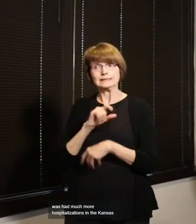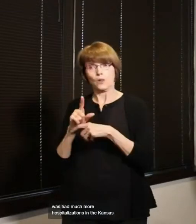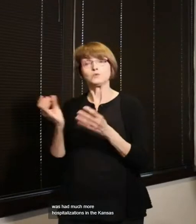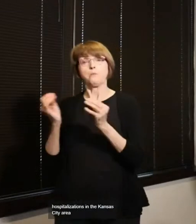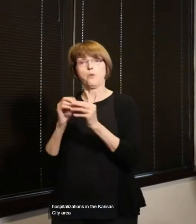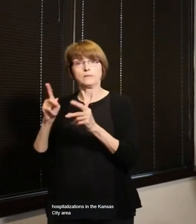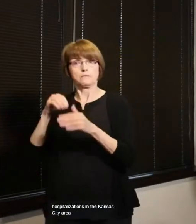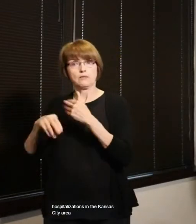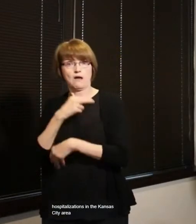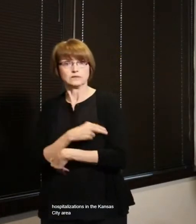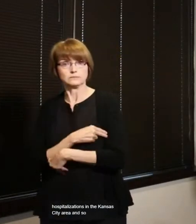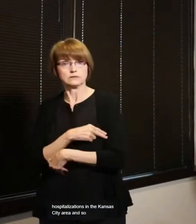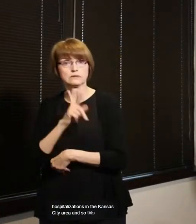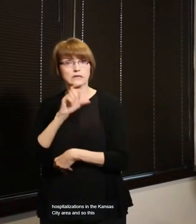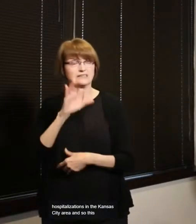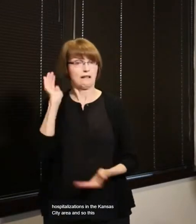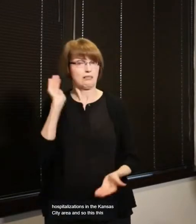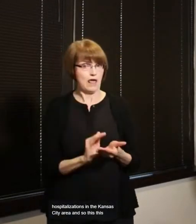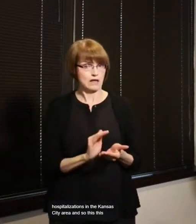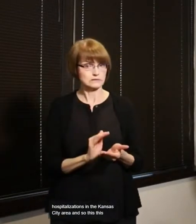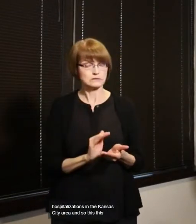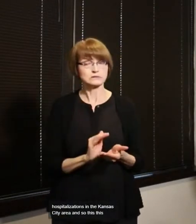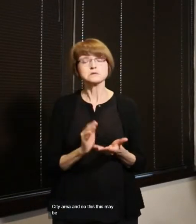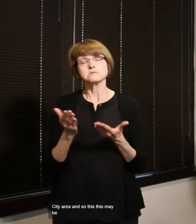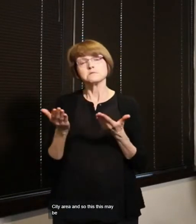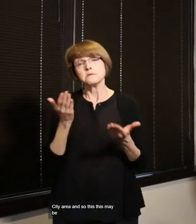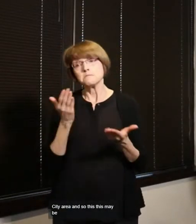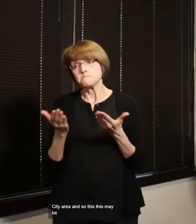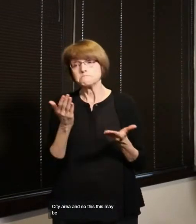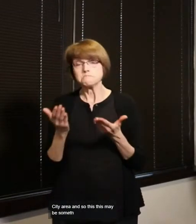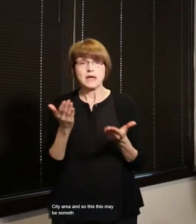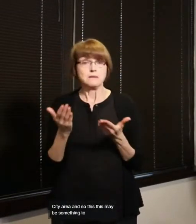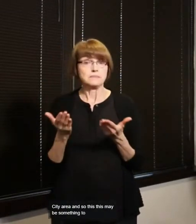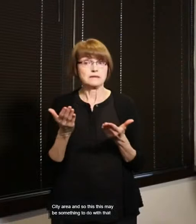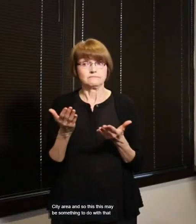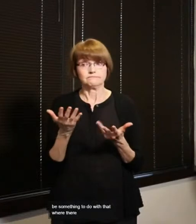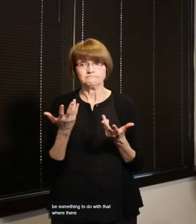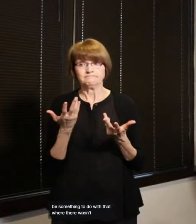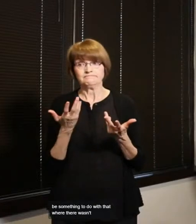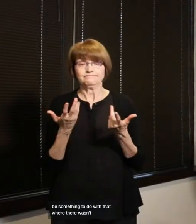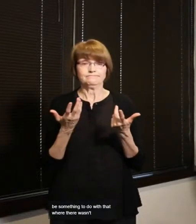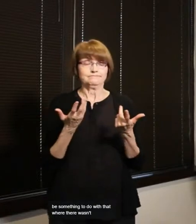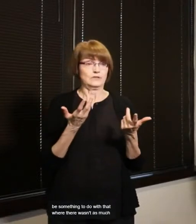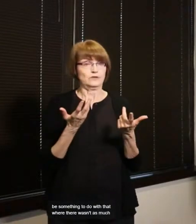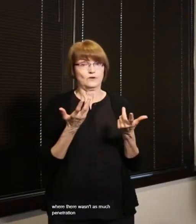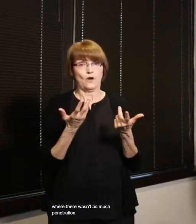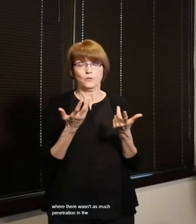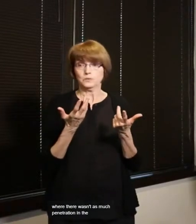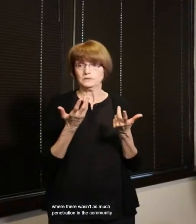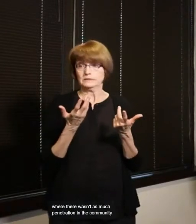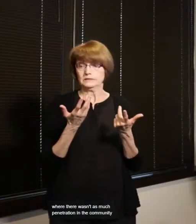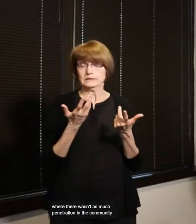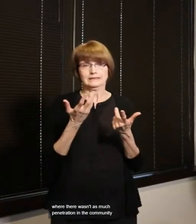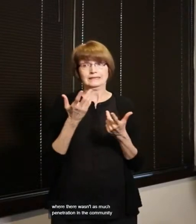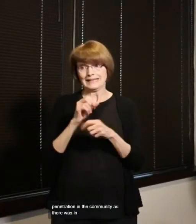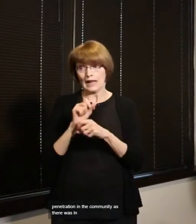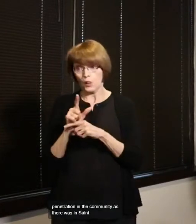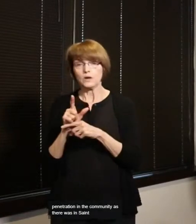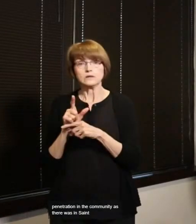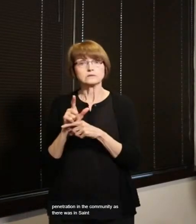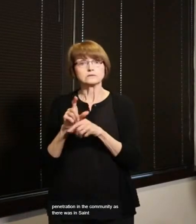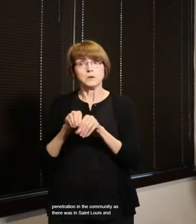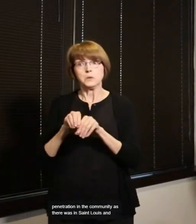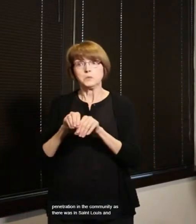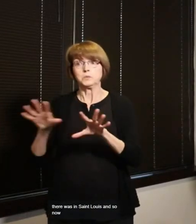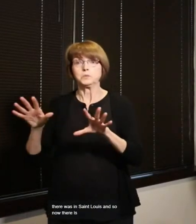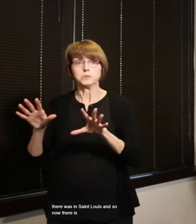did. And so this may be something to do with that, where there wasn't as much penetration in the community as there was in St. Louis, and so